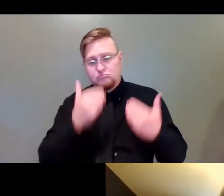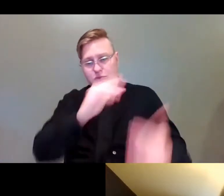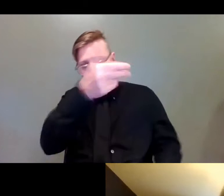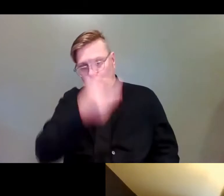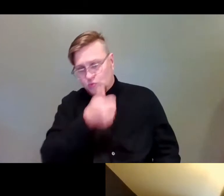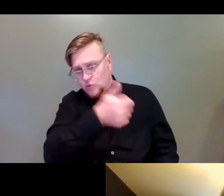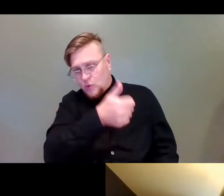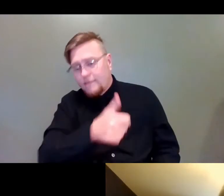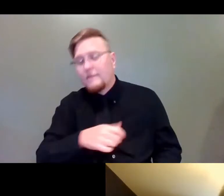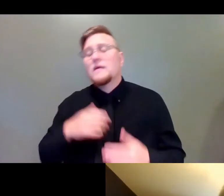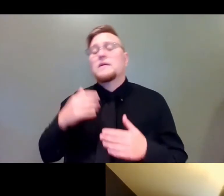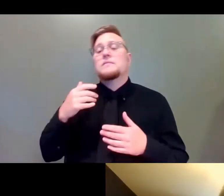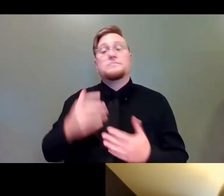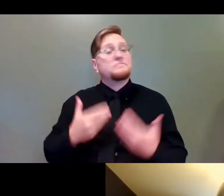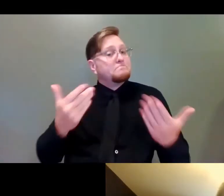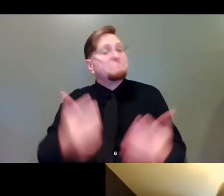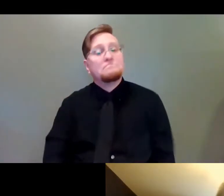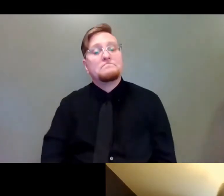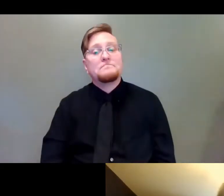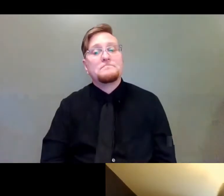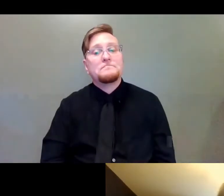yourself, and we'll start off from there.